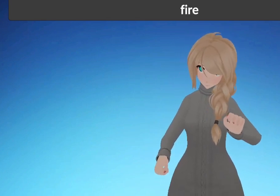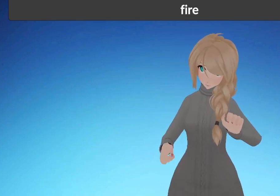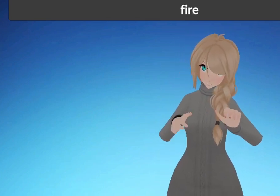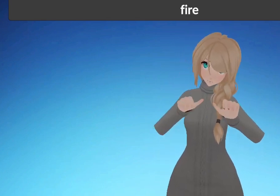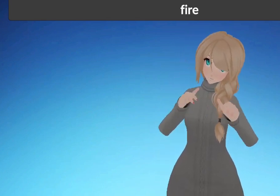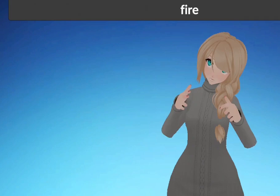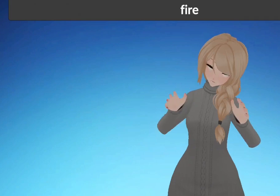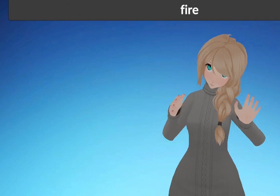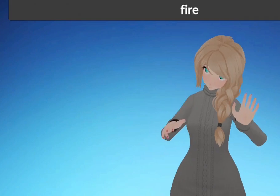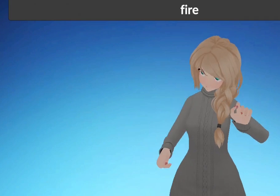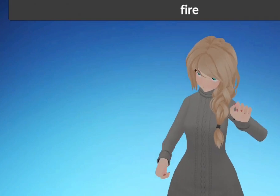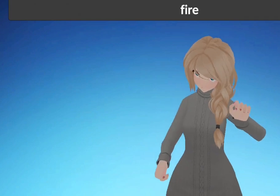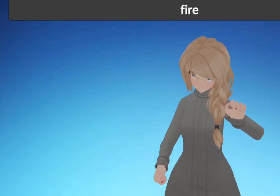my favourite song.